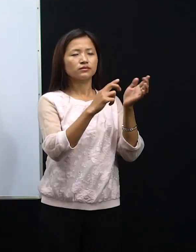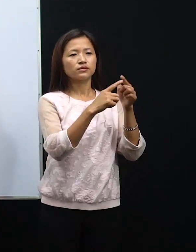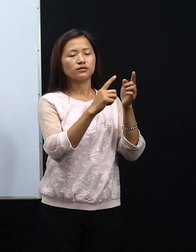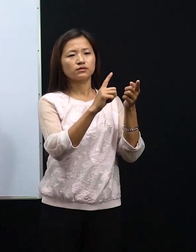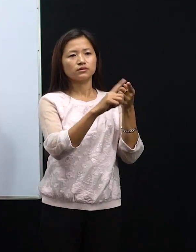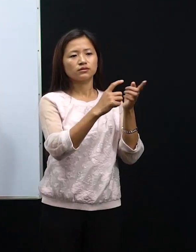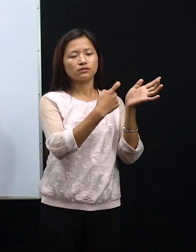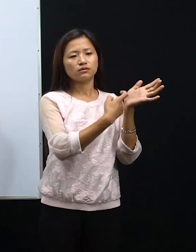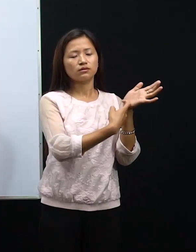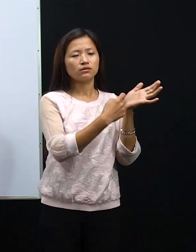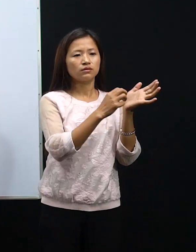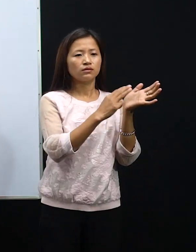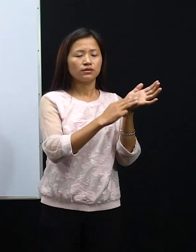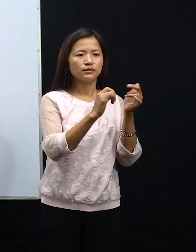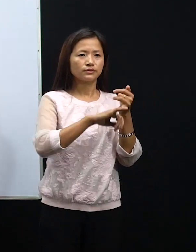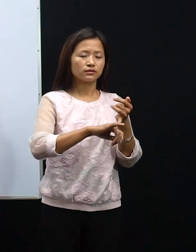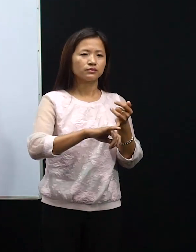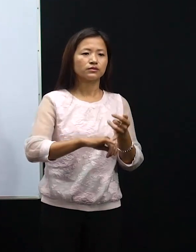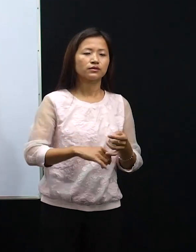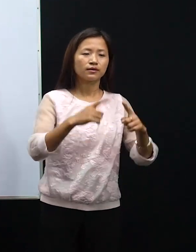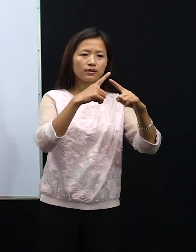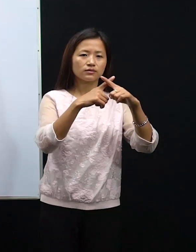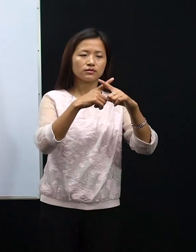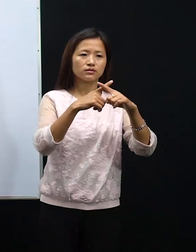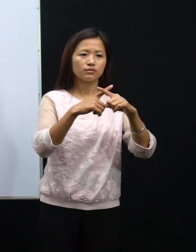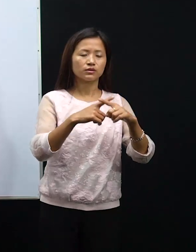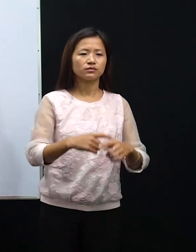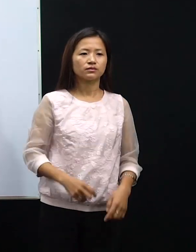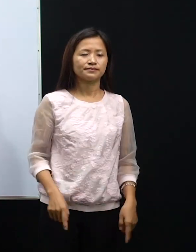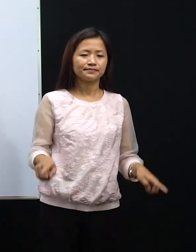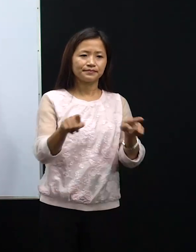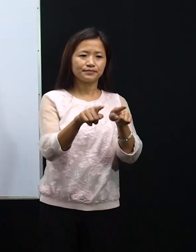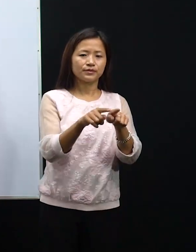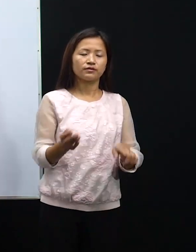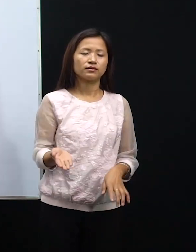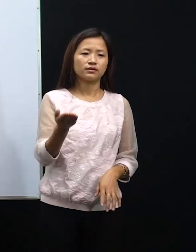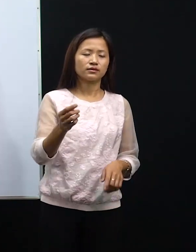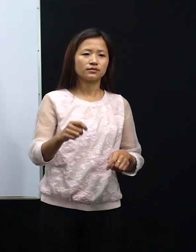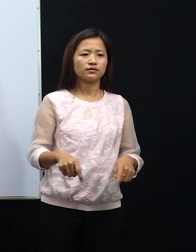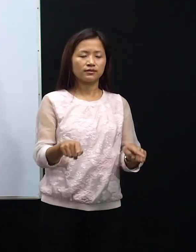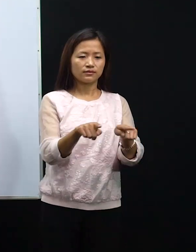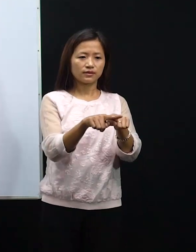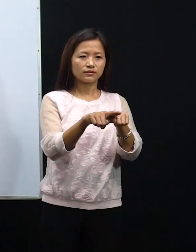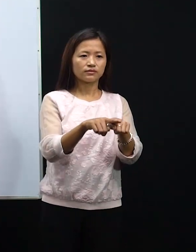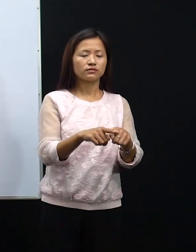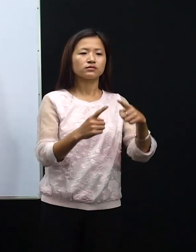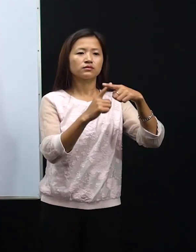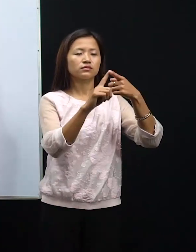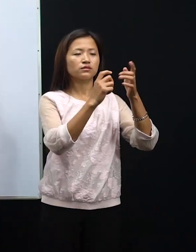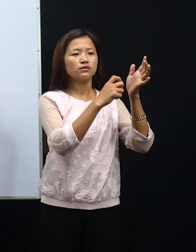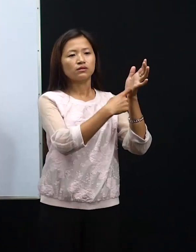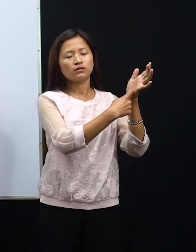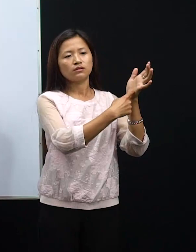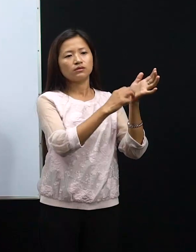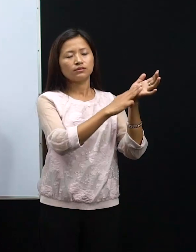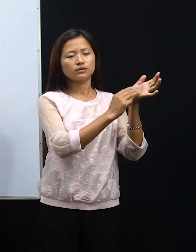2x and 7x. Since they have x as common, both of them are like terms. For example, if I change